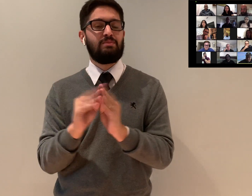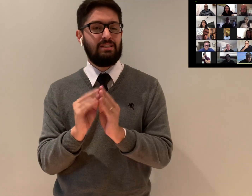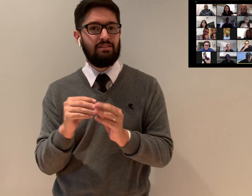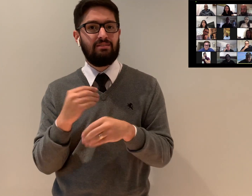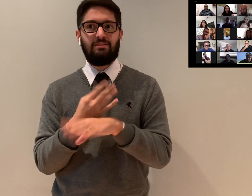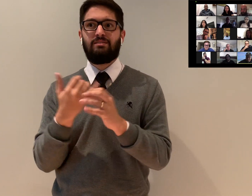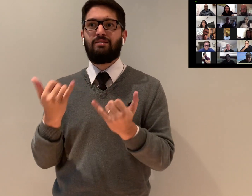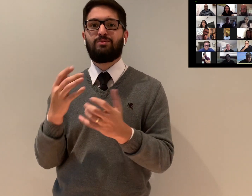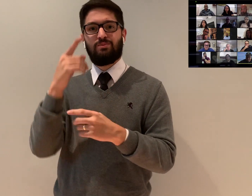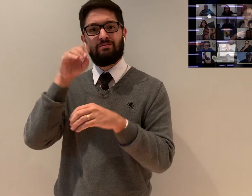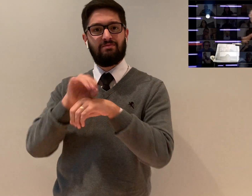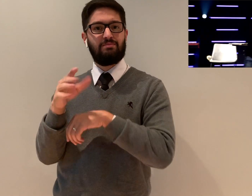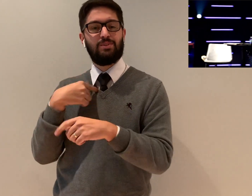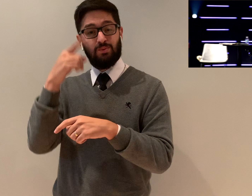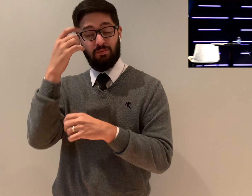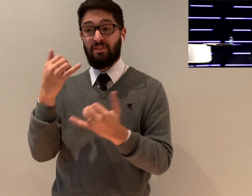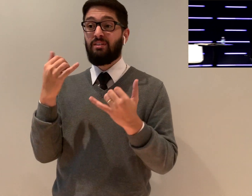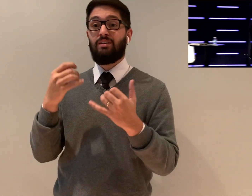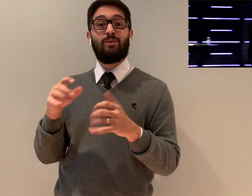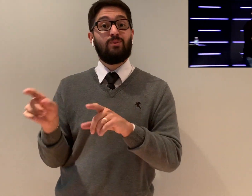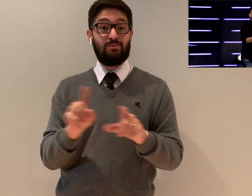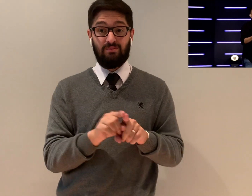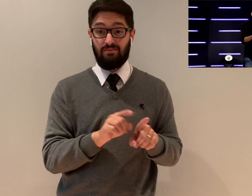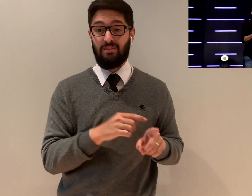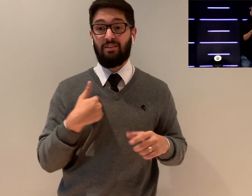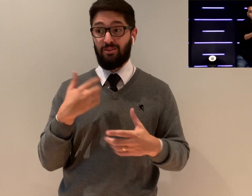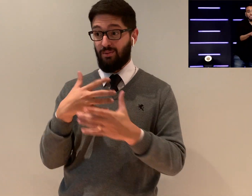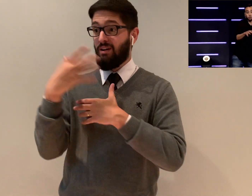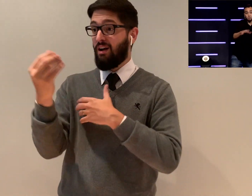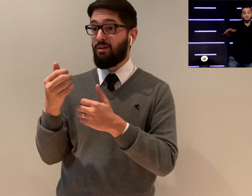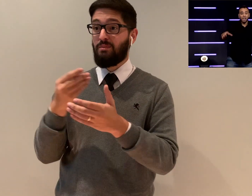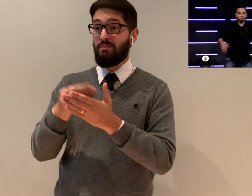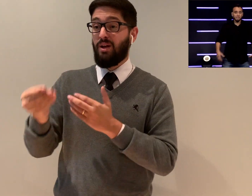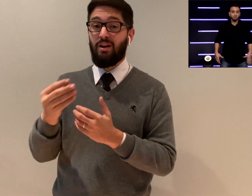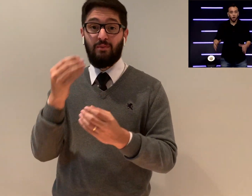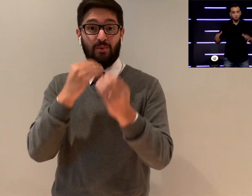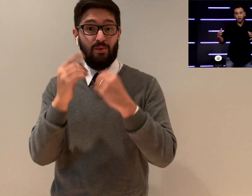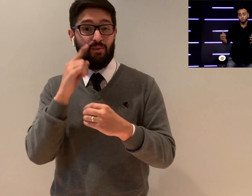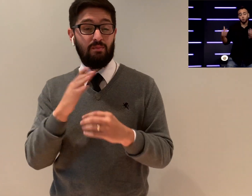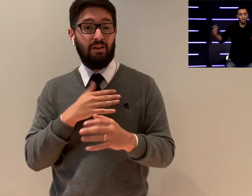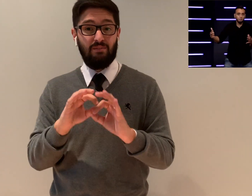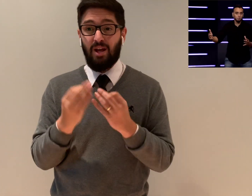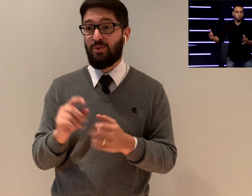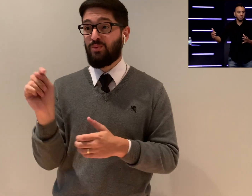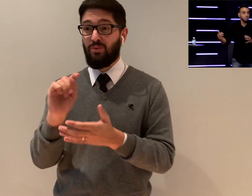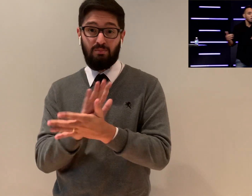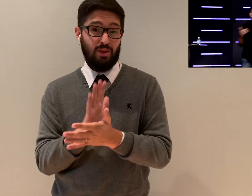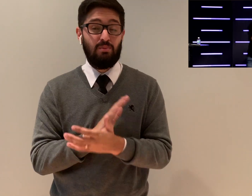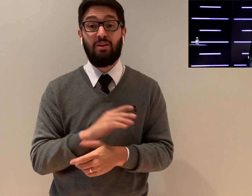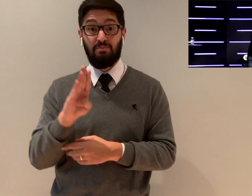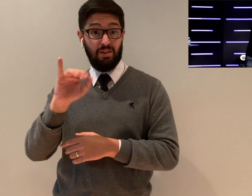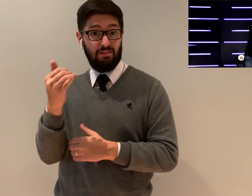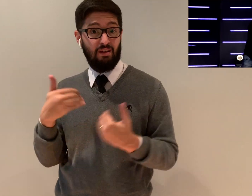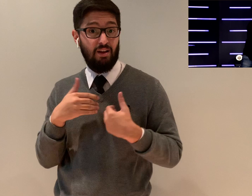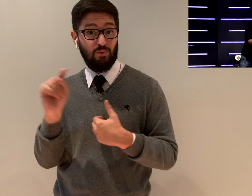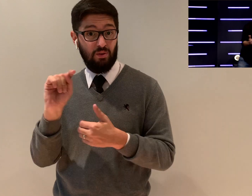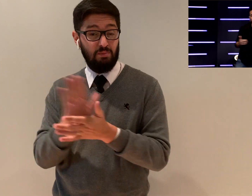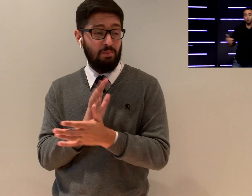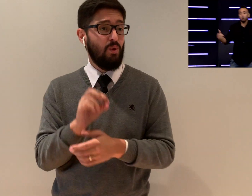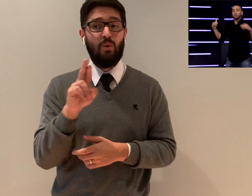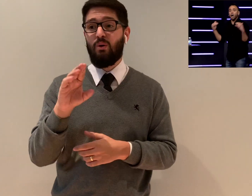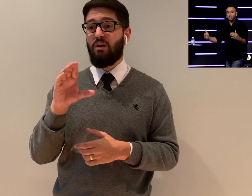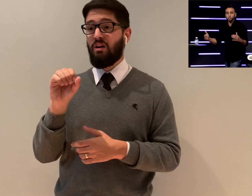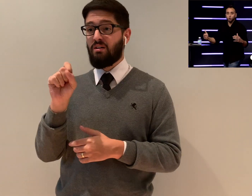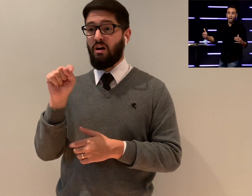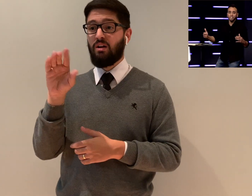we've had. And then I'm out there trying to buy food and things for my family and trying to buy toilet paper because BJ's has toilet paper